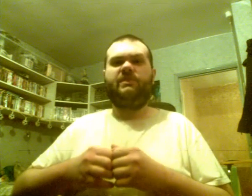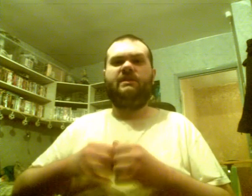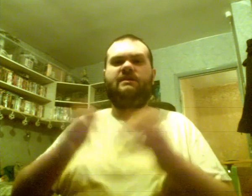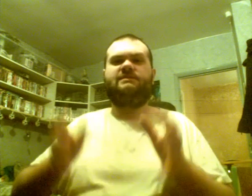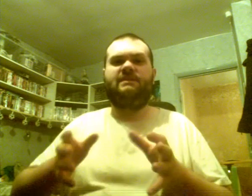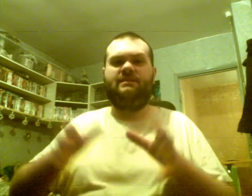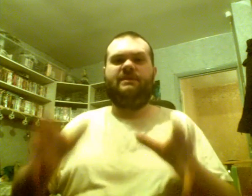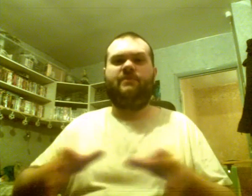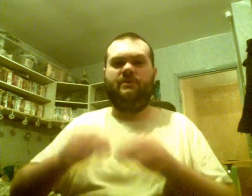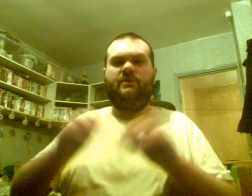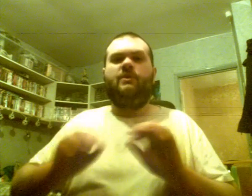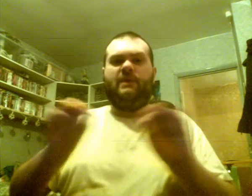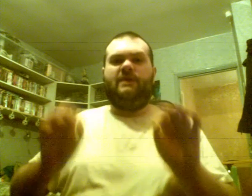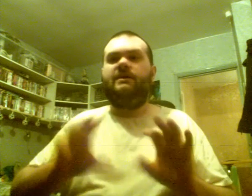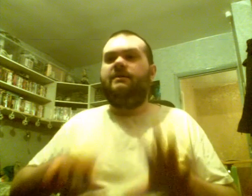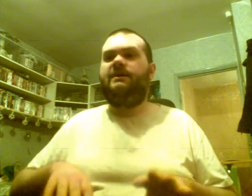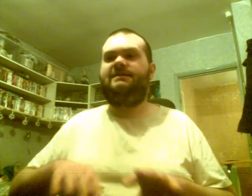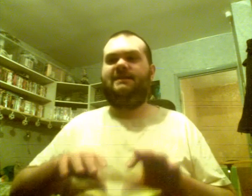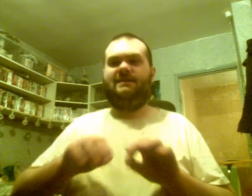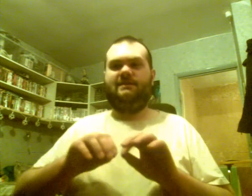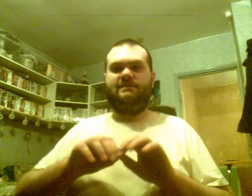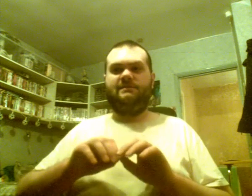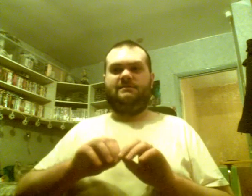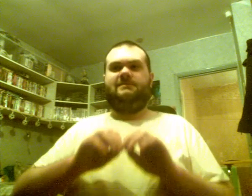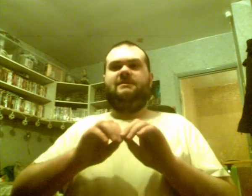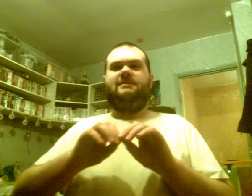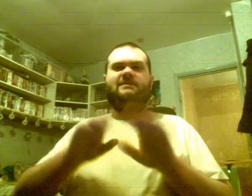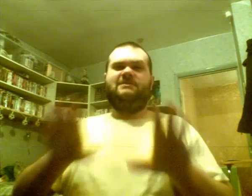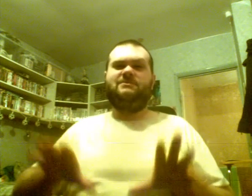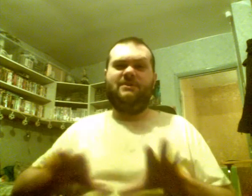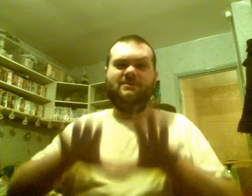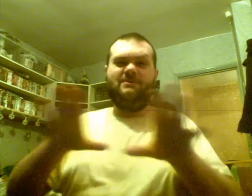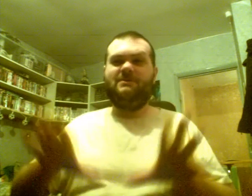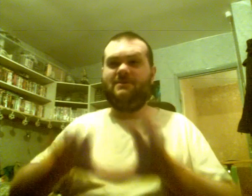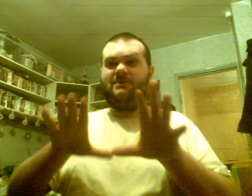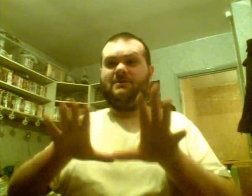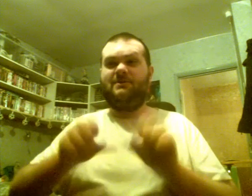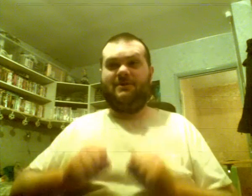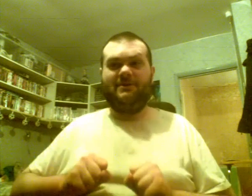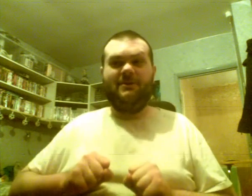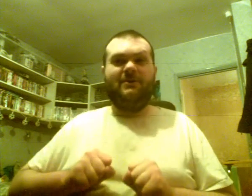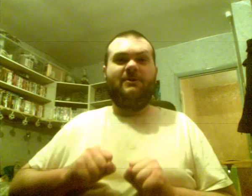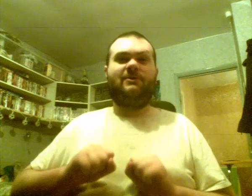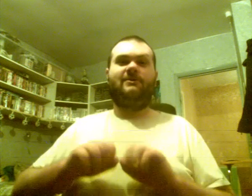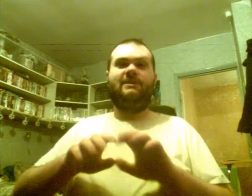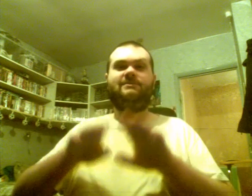and that sounded a bit more weird when I say that. There's also other cutlery as